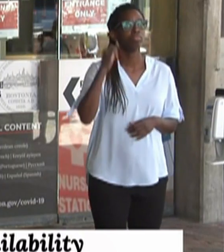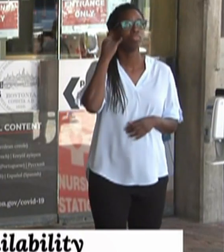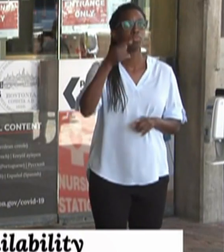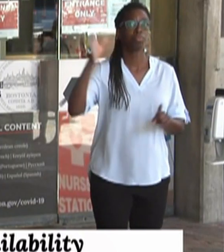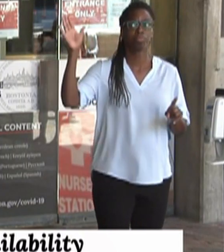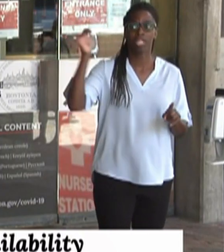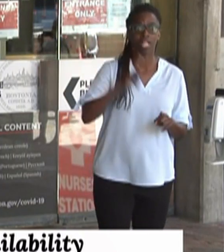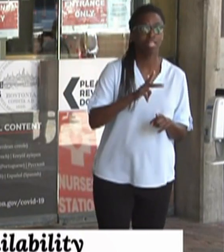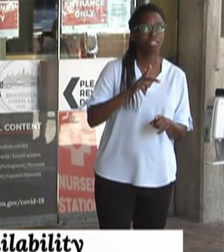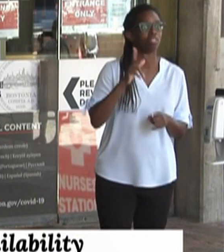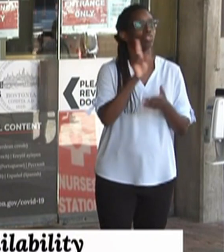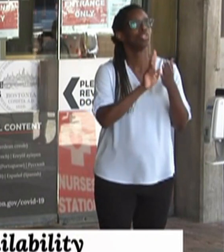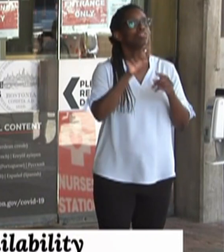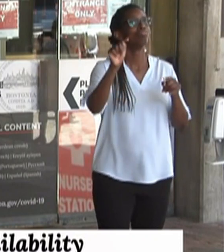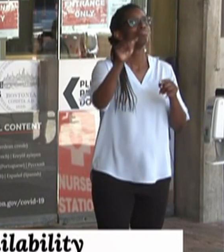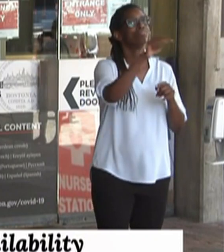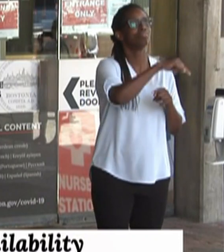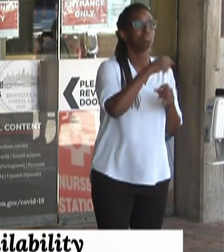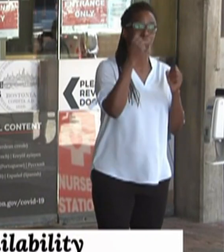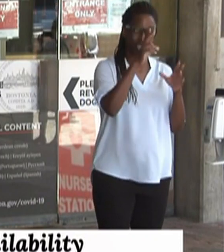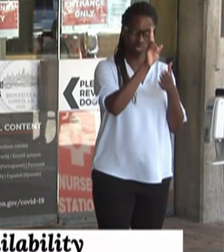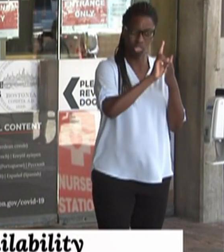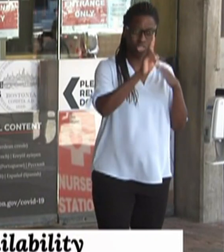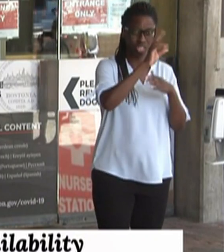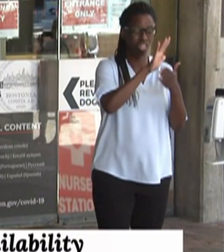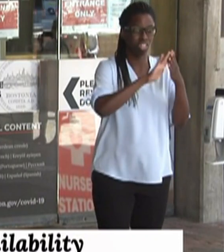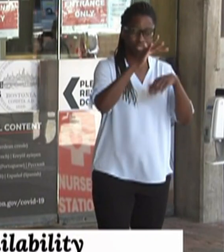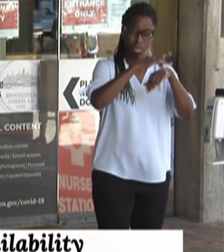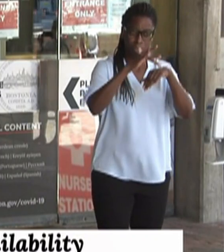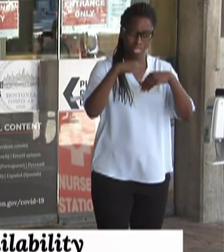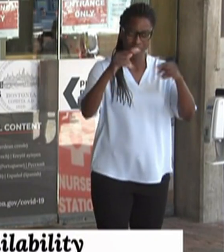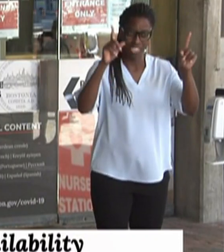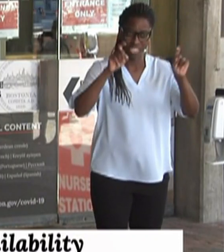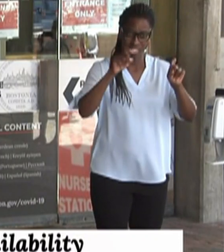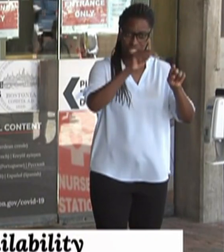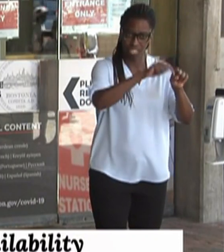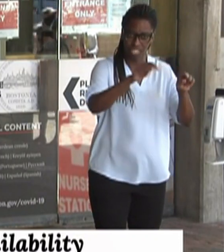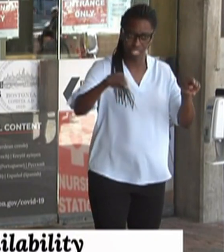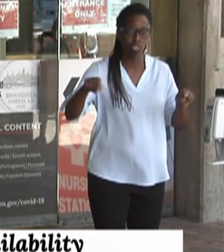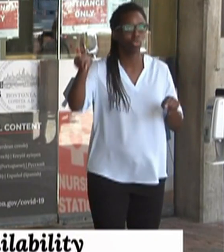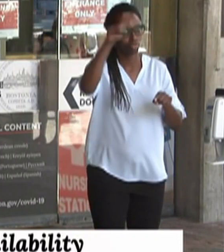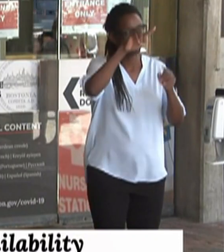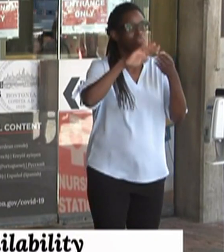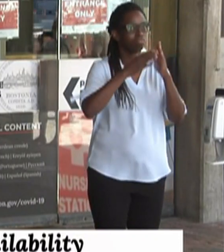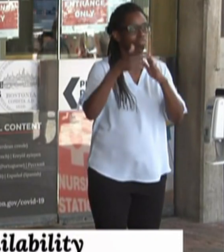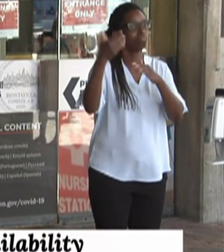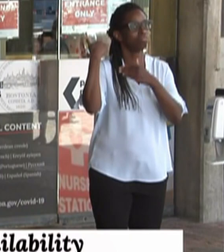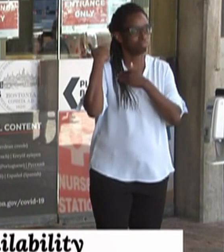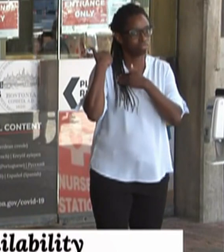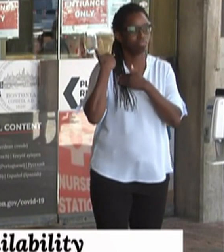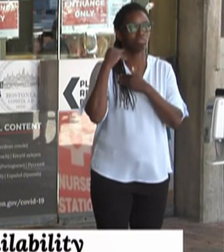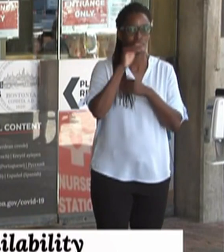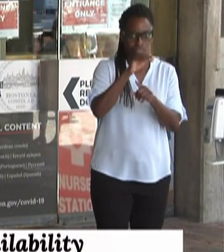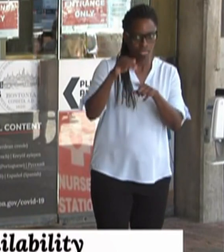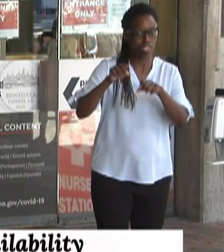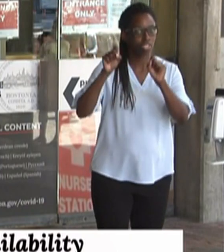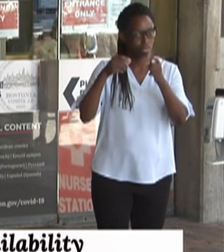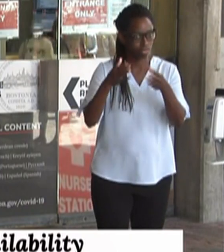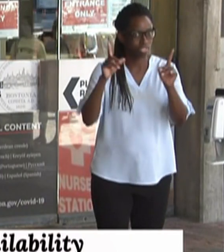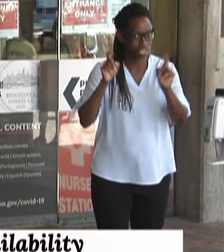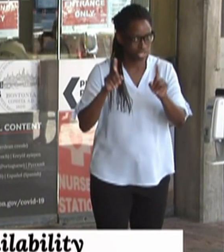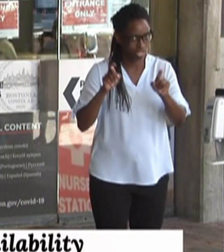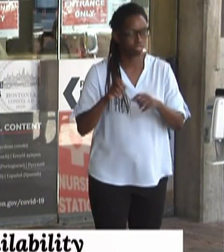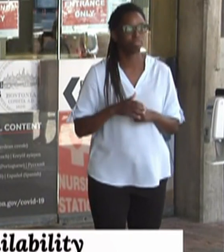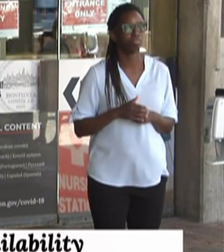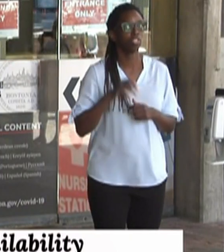college students to act responsible here. This is something that, we want to continue to open up Boston. We want to continue to see our restaurants thrive.